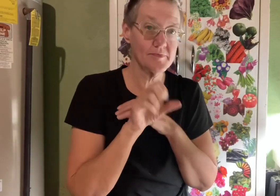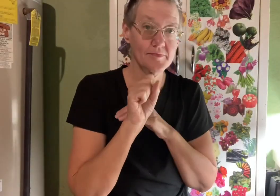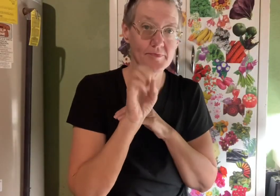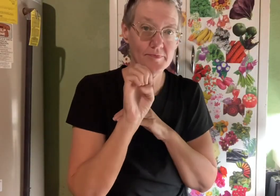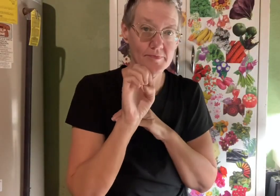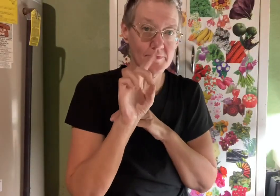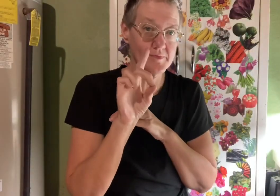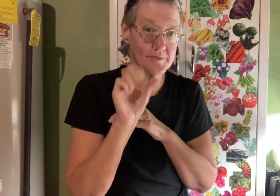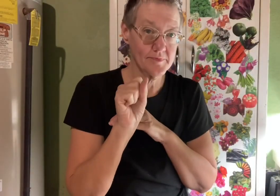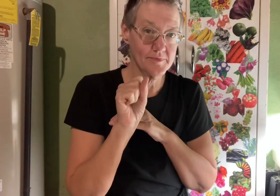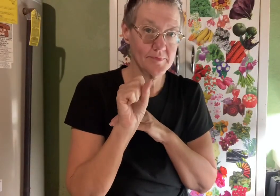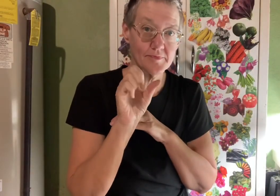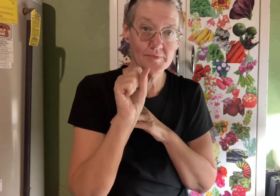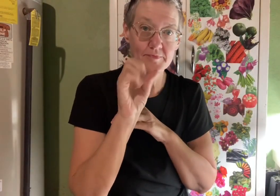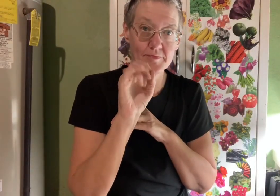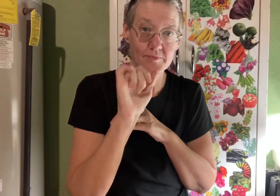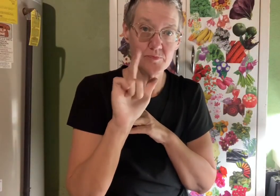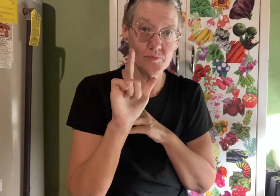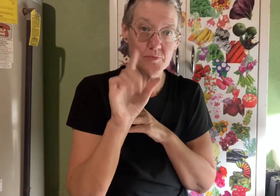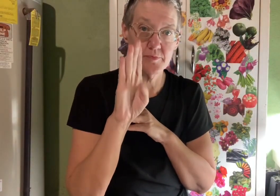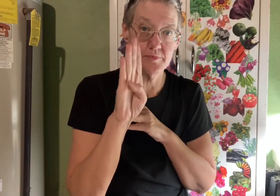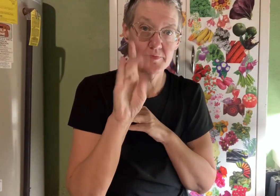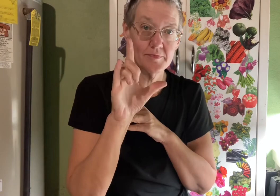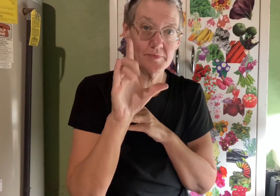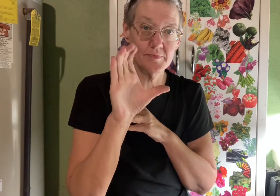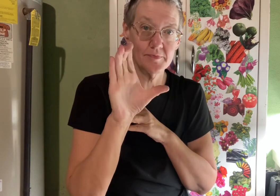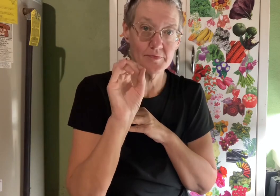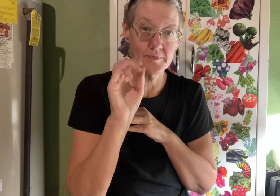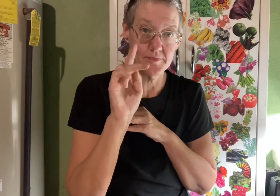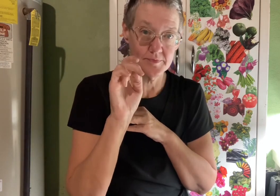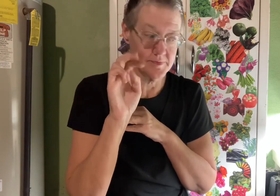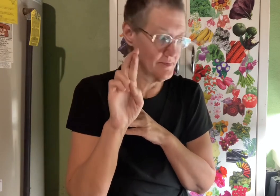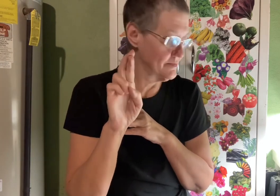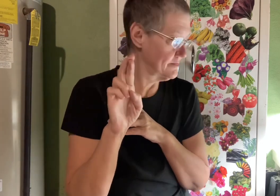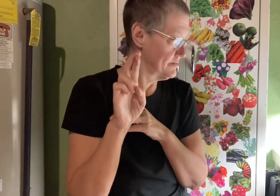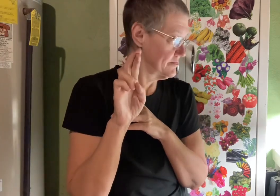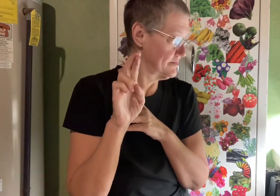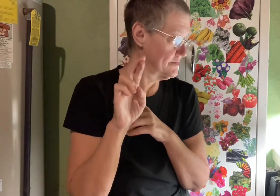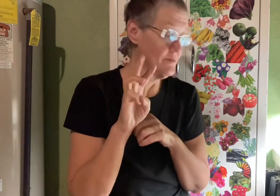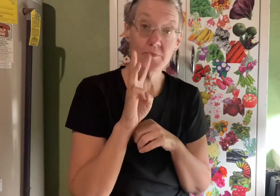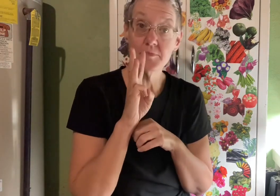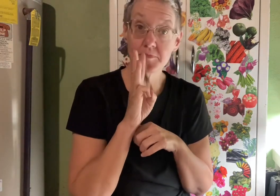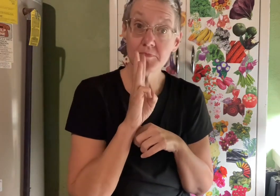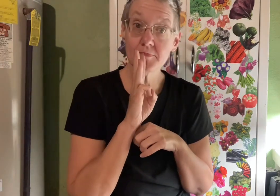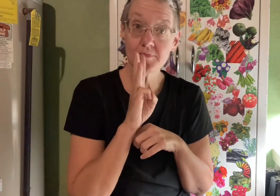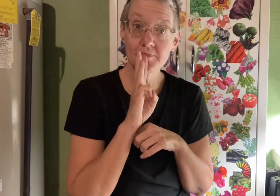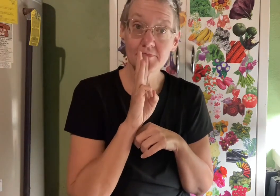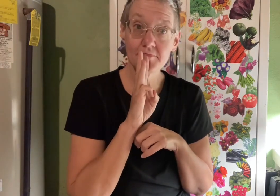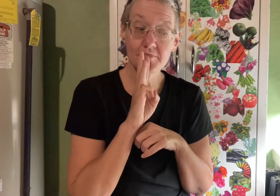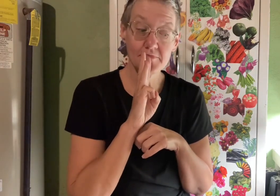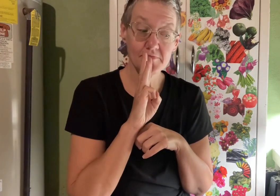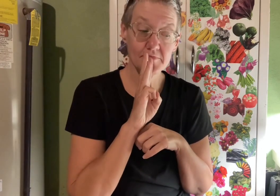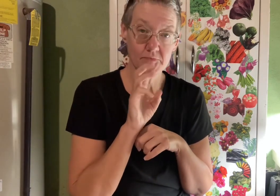We've collected the gloves, the seeds, the soil blocker. We have our water,